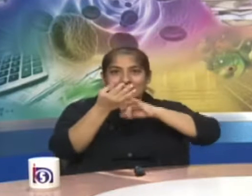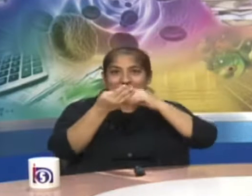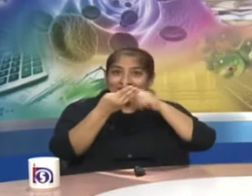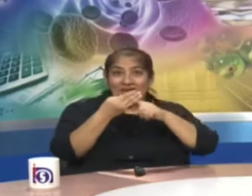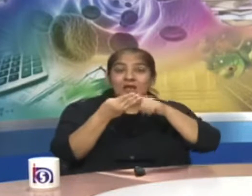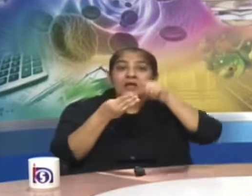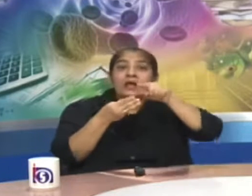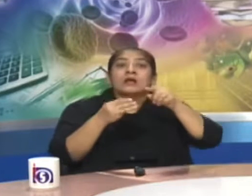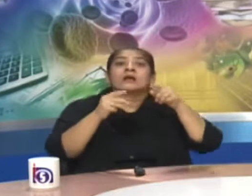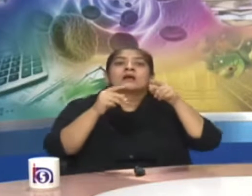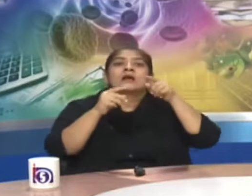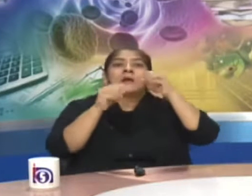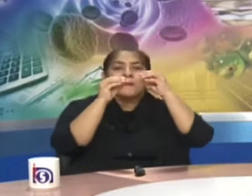The objectives of